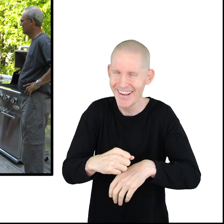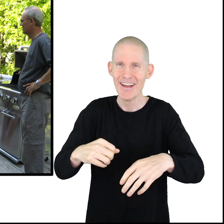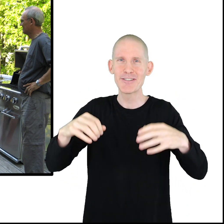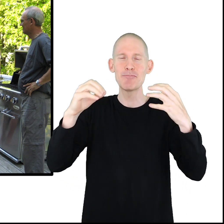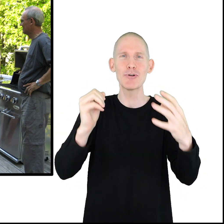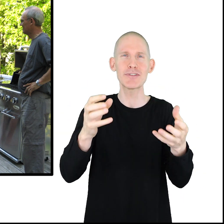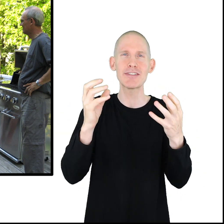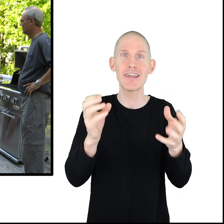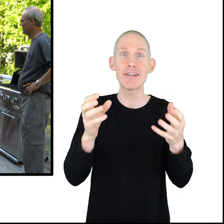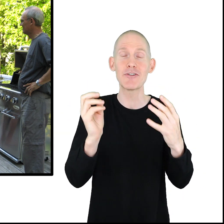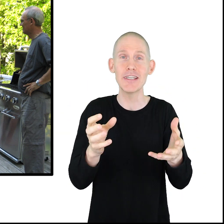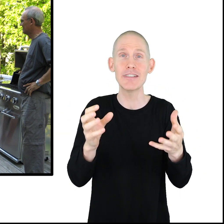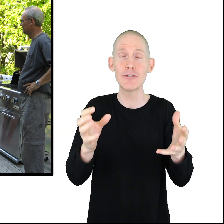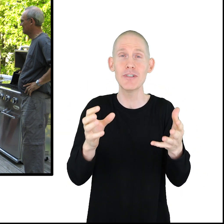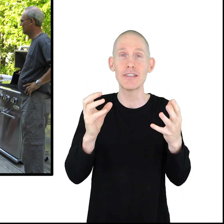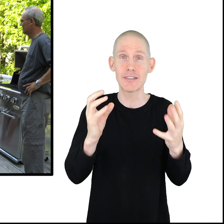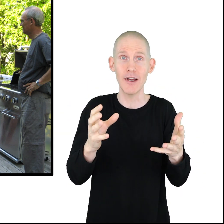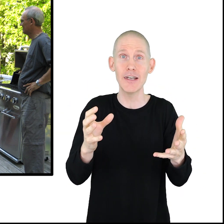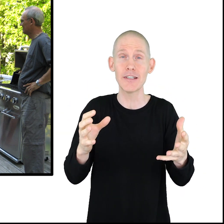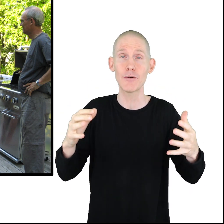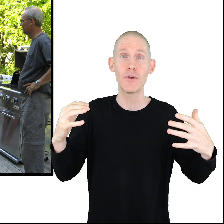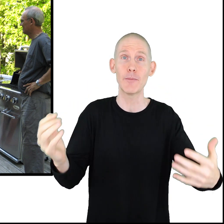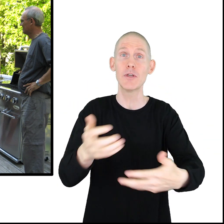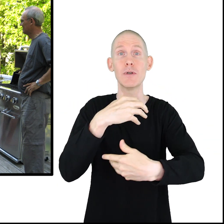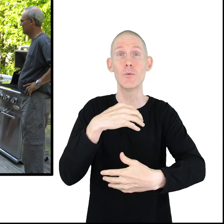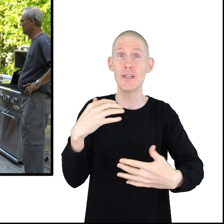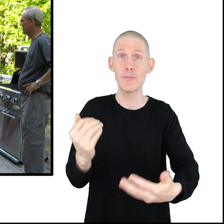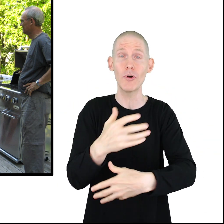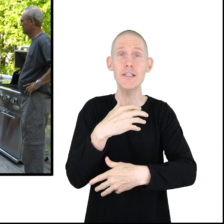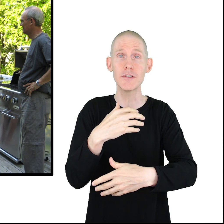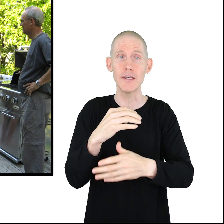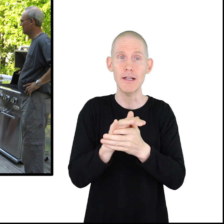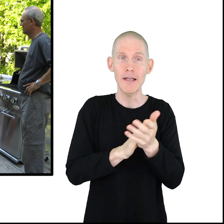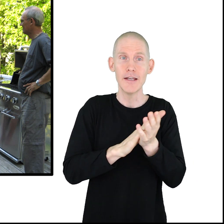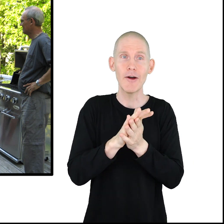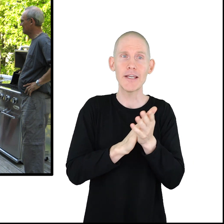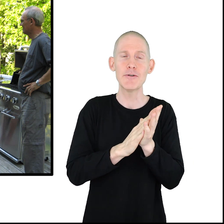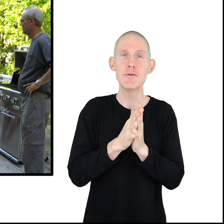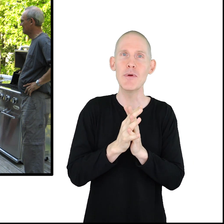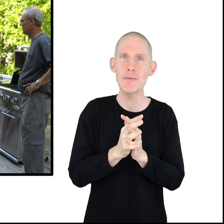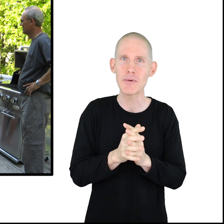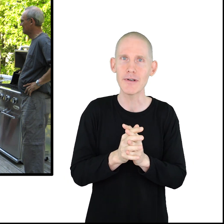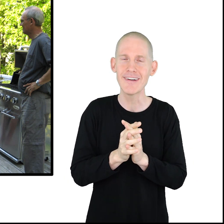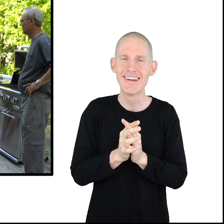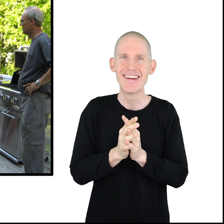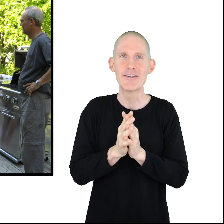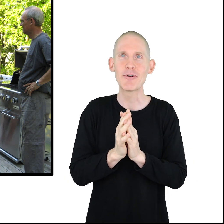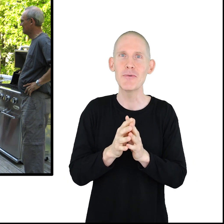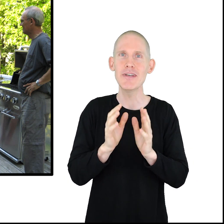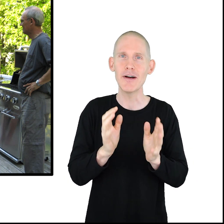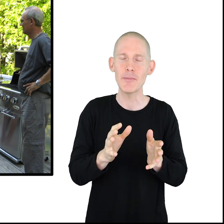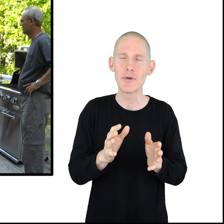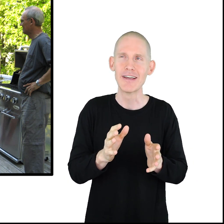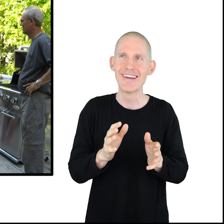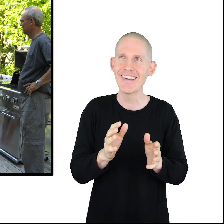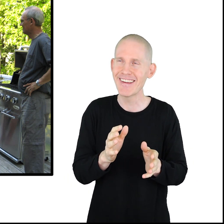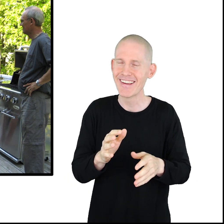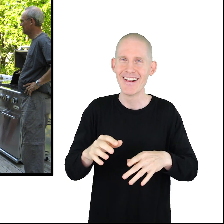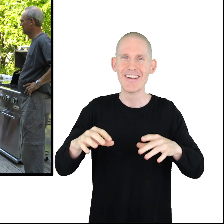She pushed us like crazy to sign. And as a family, we embraced it. Now I can remember growing up, you